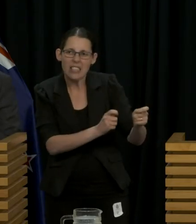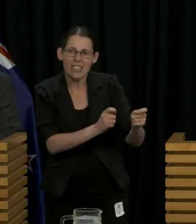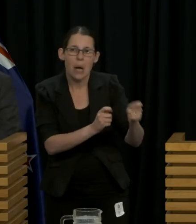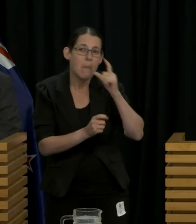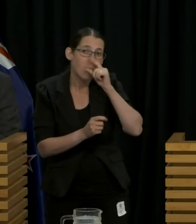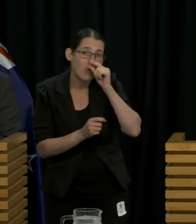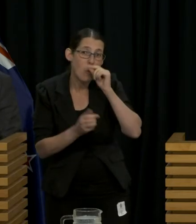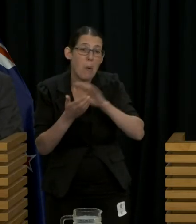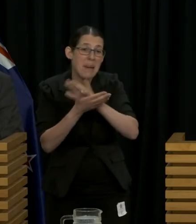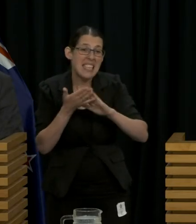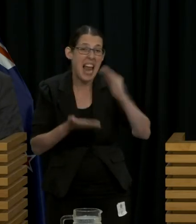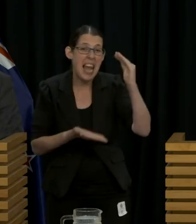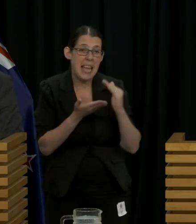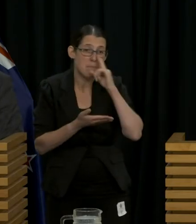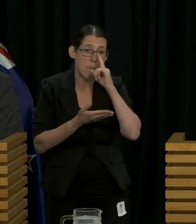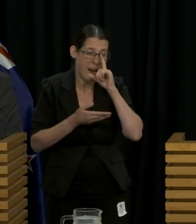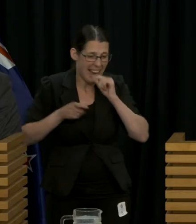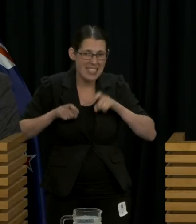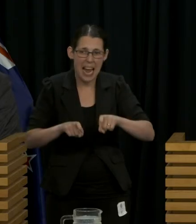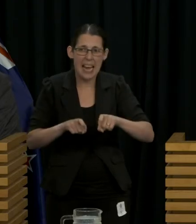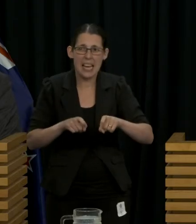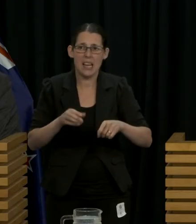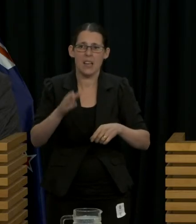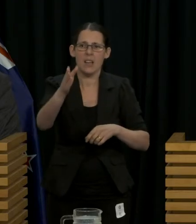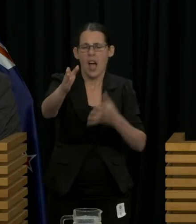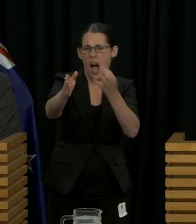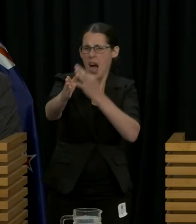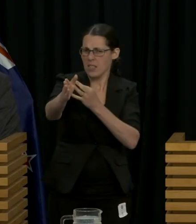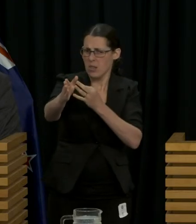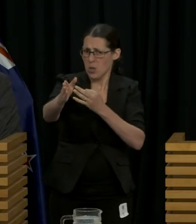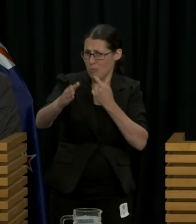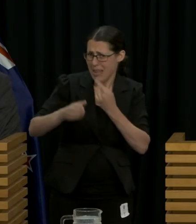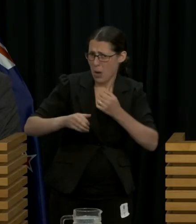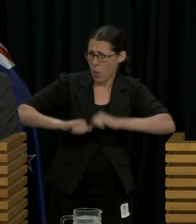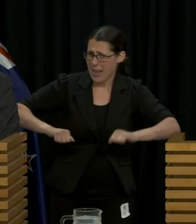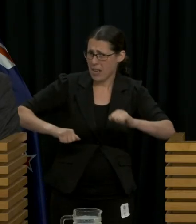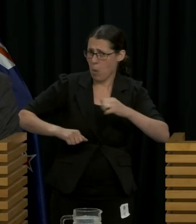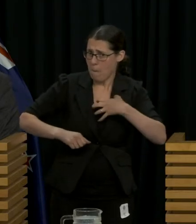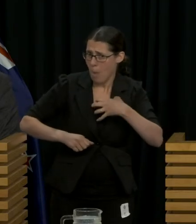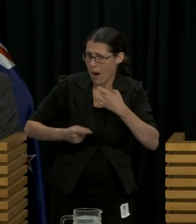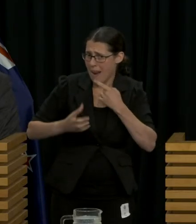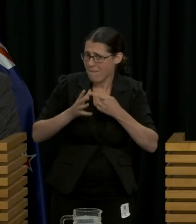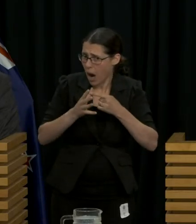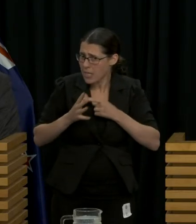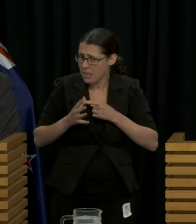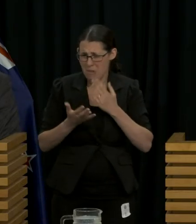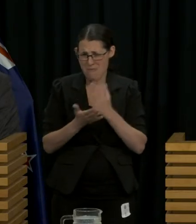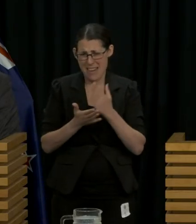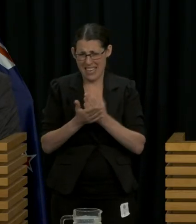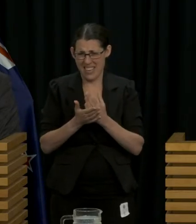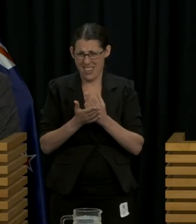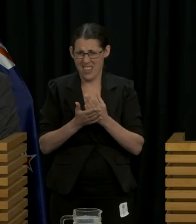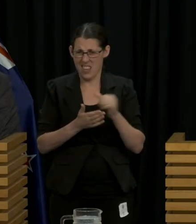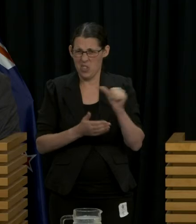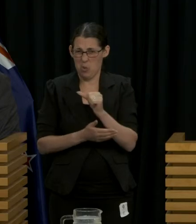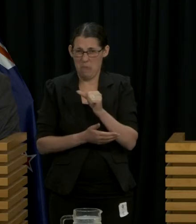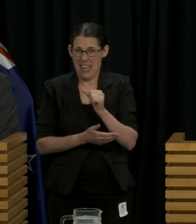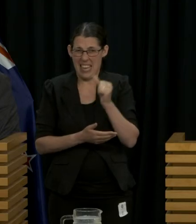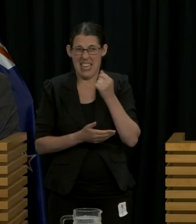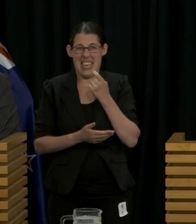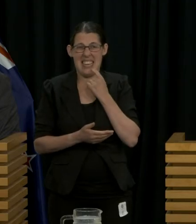that's the modelling that's happening at the moment. You're waiting for further advice on that, but isn't it a no-brainer that you need to keep people separate so they